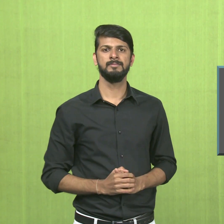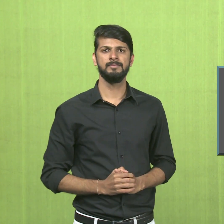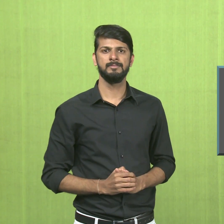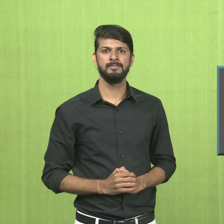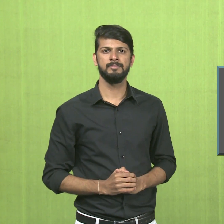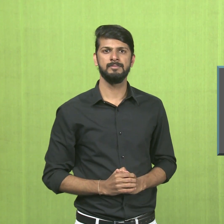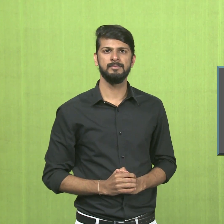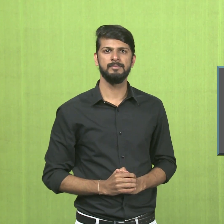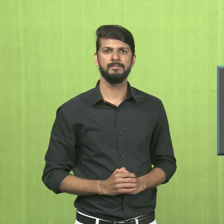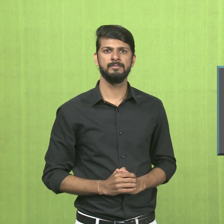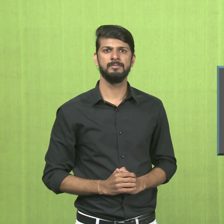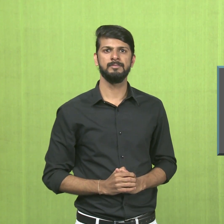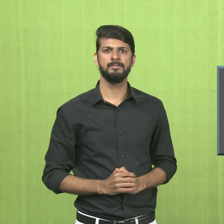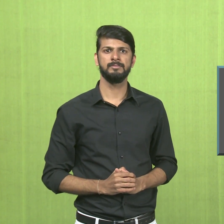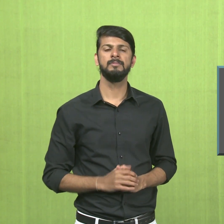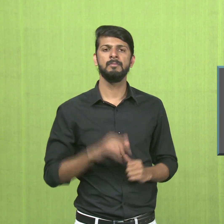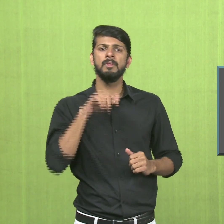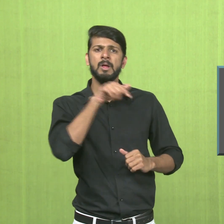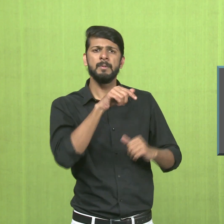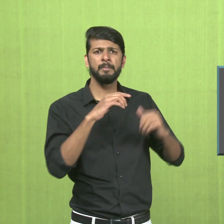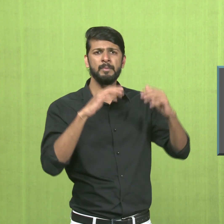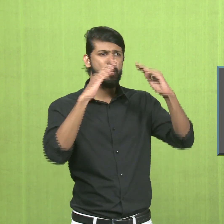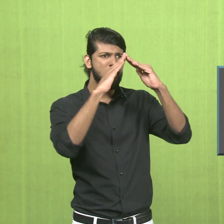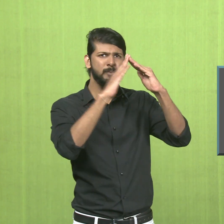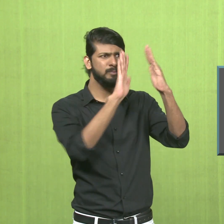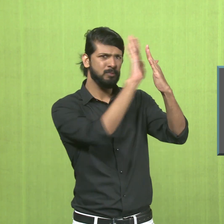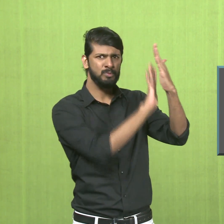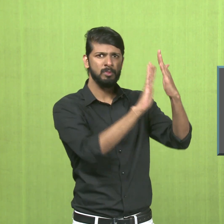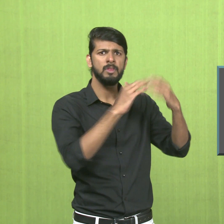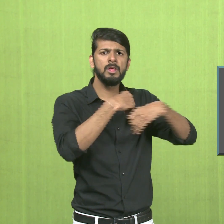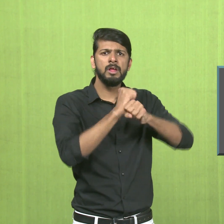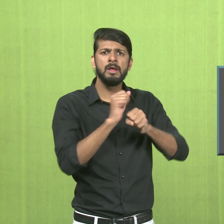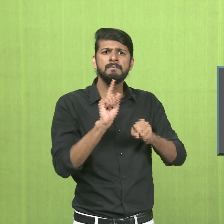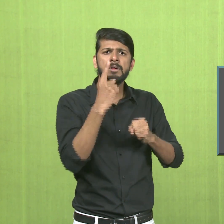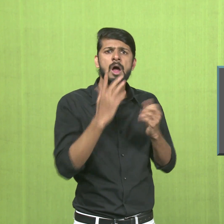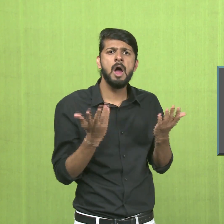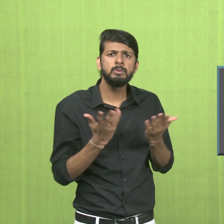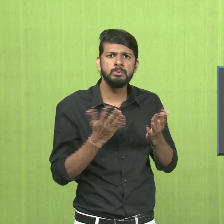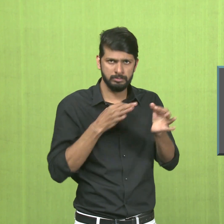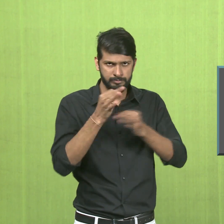and we will also discuss about how the Varli people make their houses.